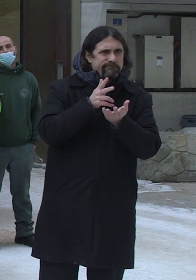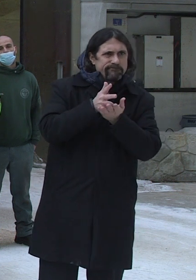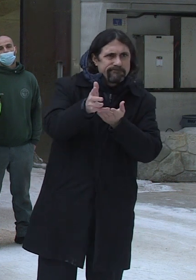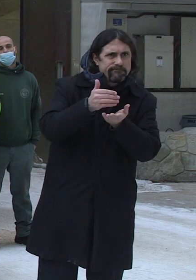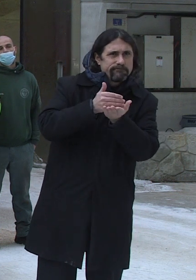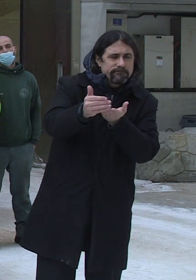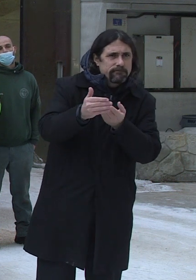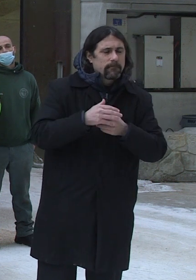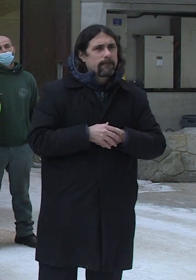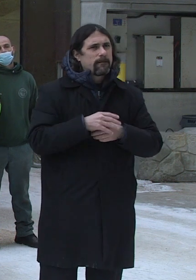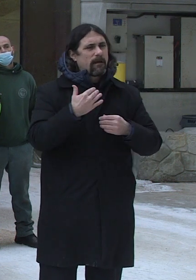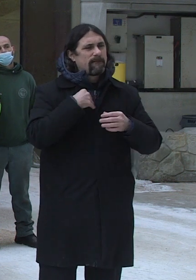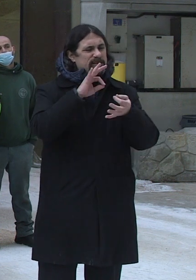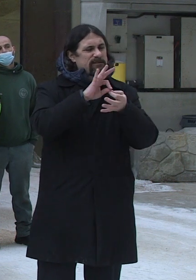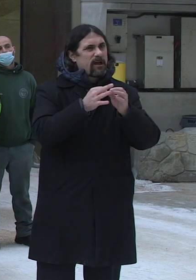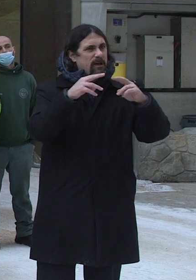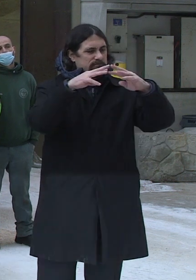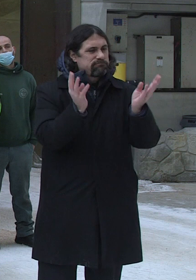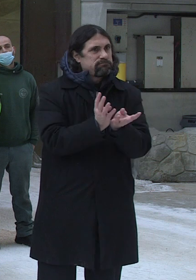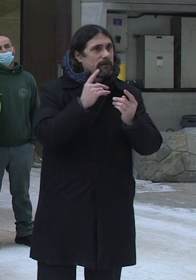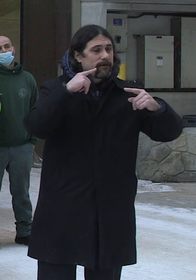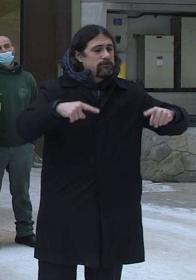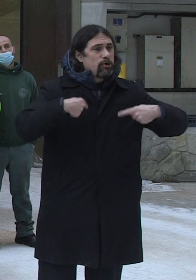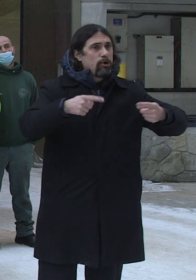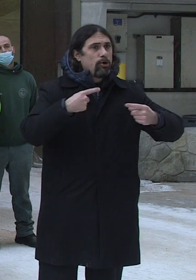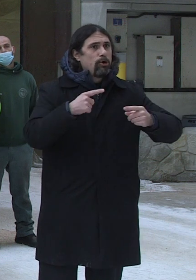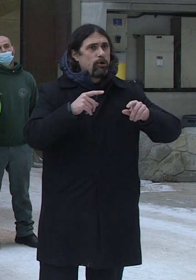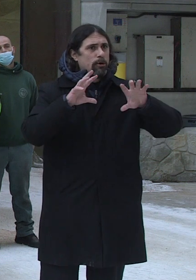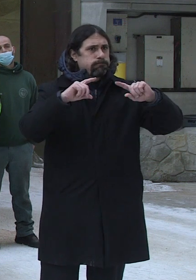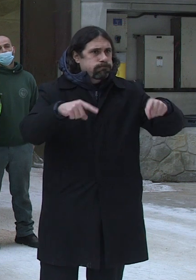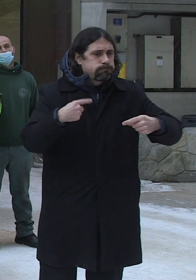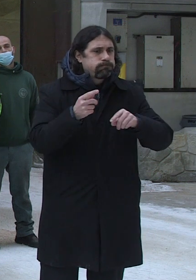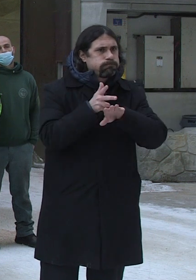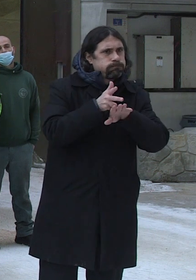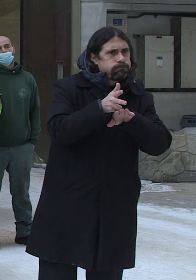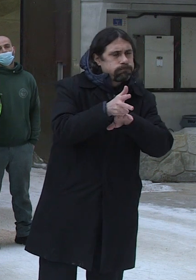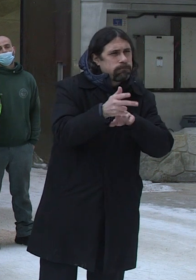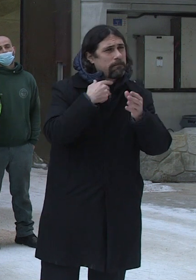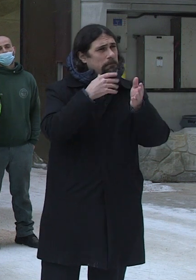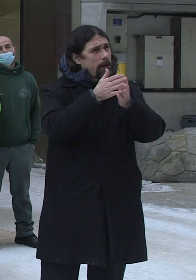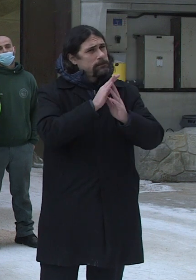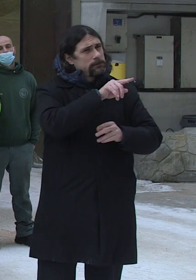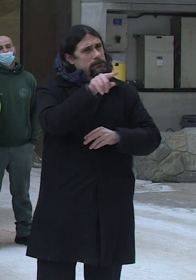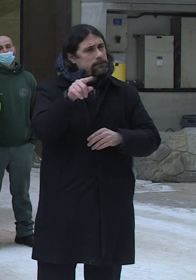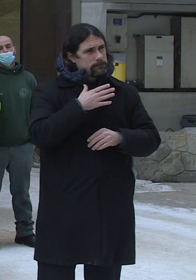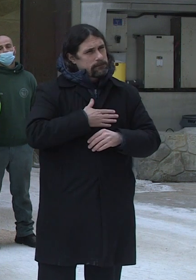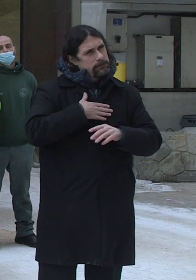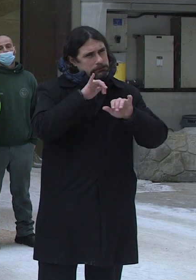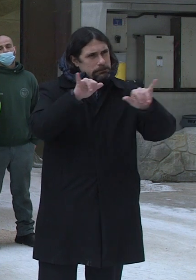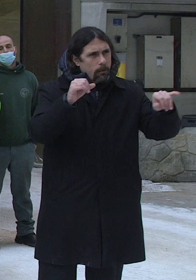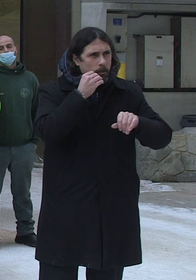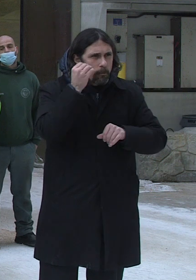we encourage all New Yorkers, as Commissioner Criswell said, please stay off the road, let us do our job. All